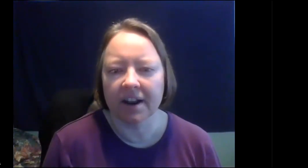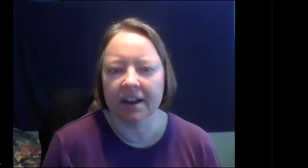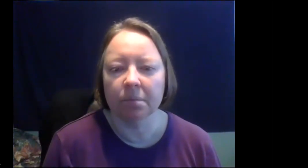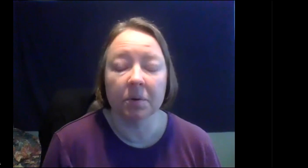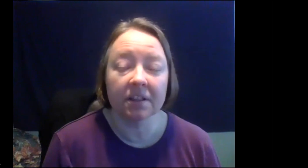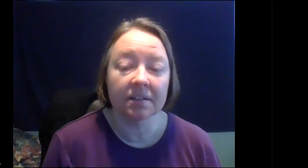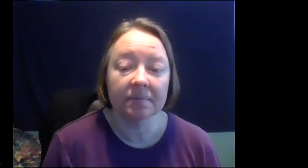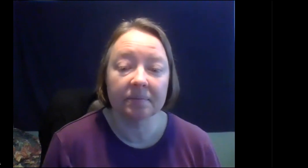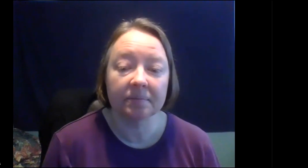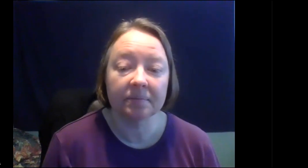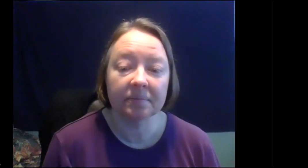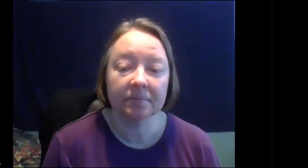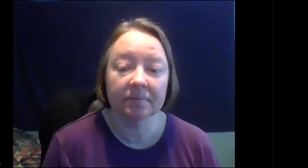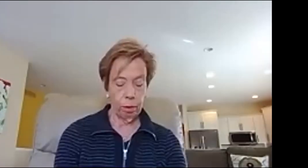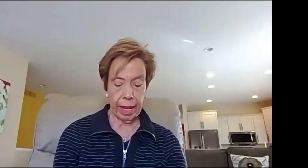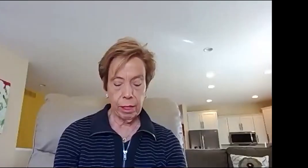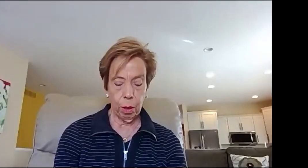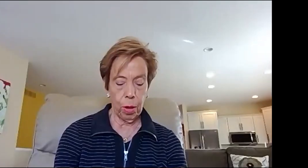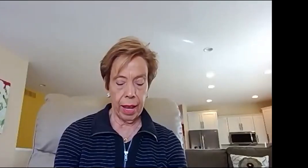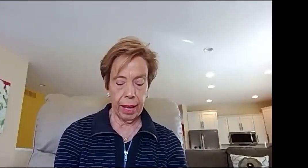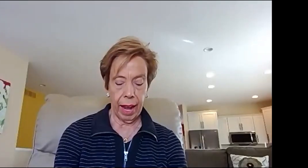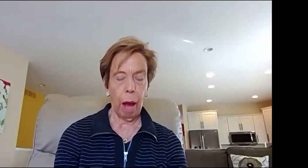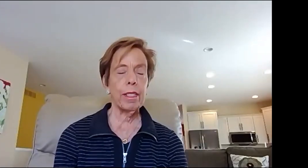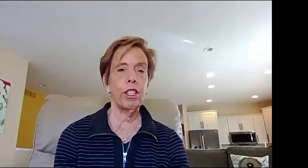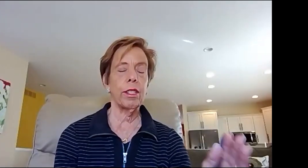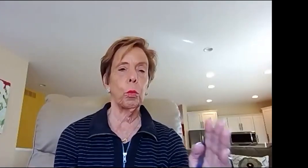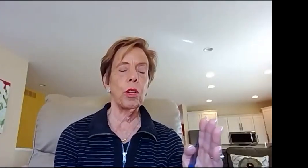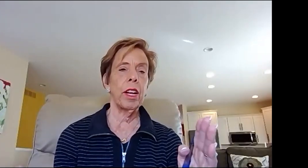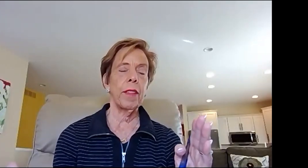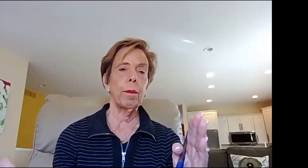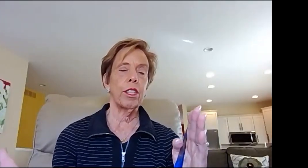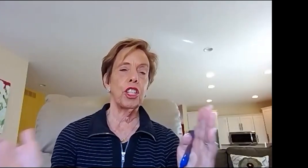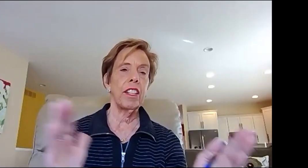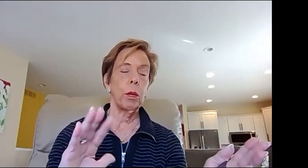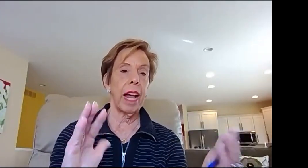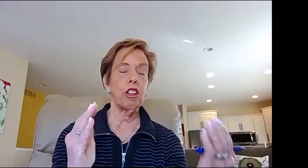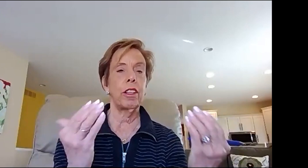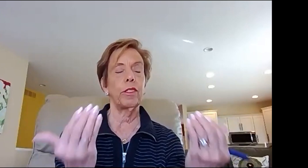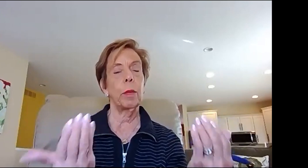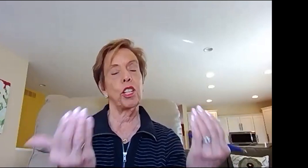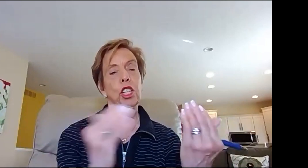that I can help you with? No, that's okay. I was just wondering if there was a sheet that would actually flip it, showing